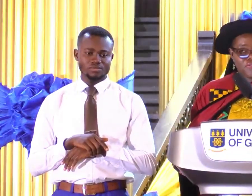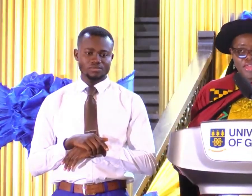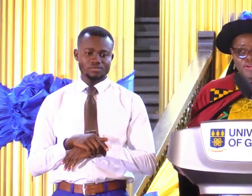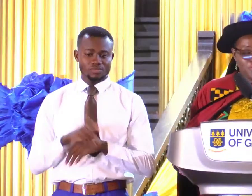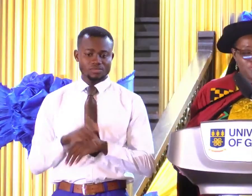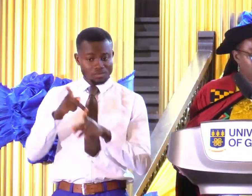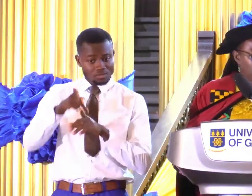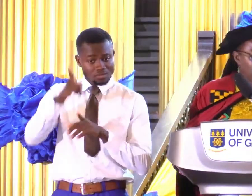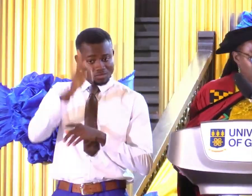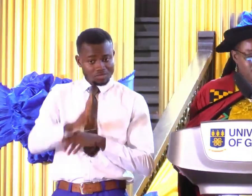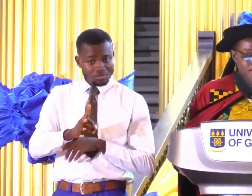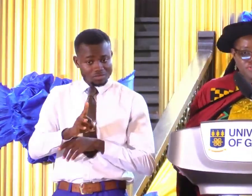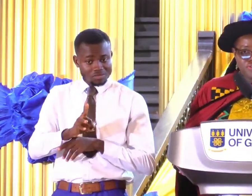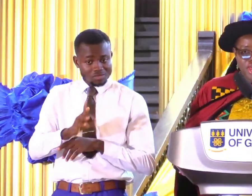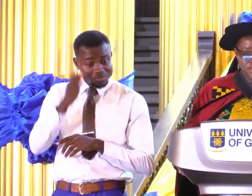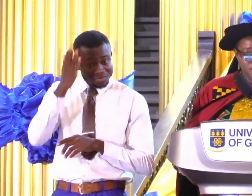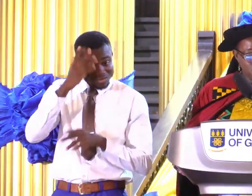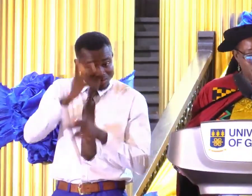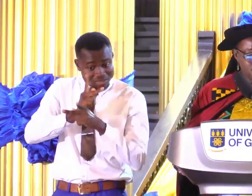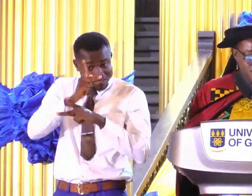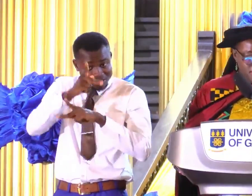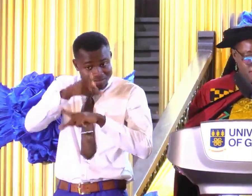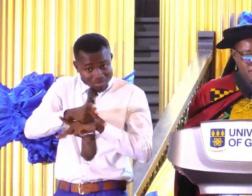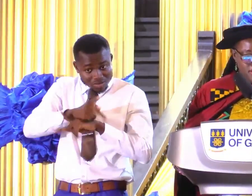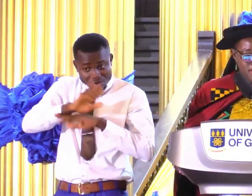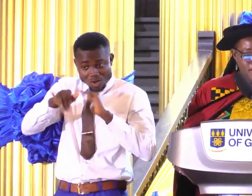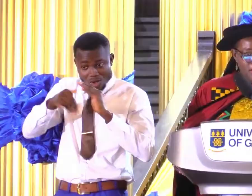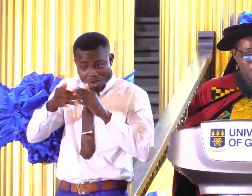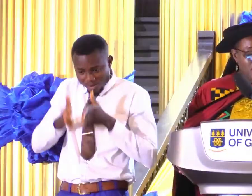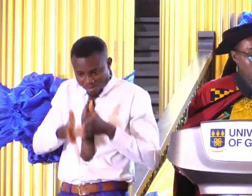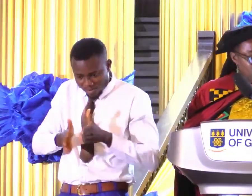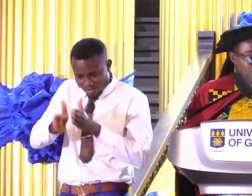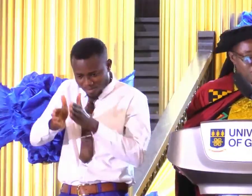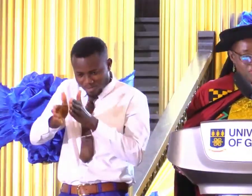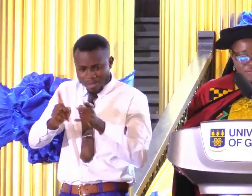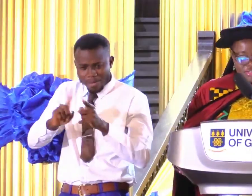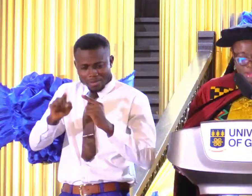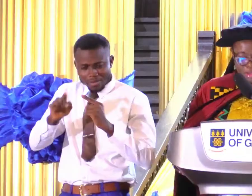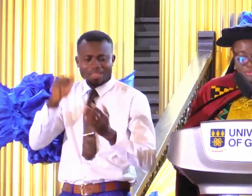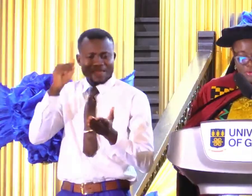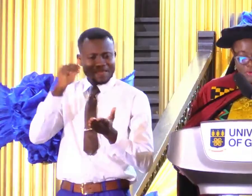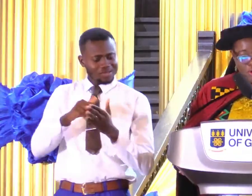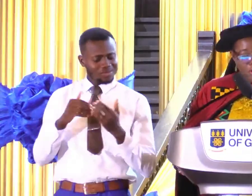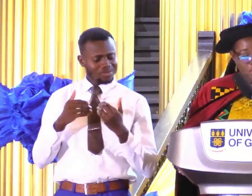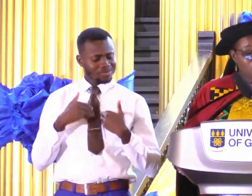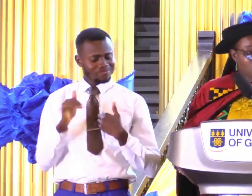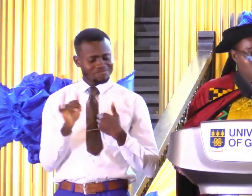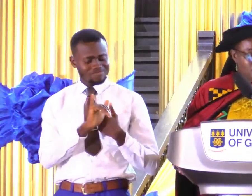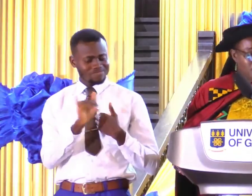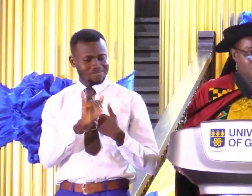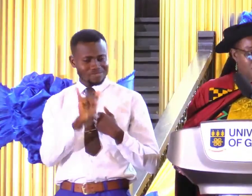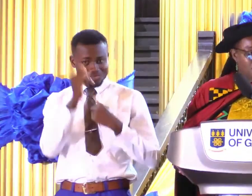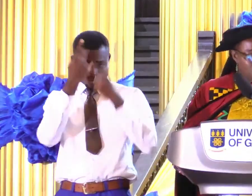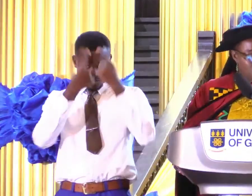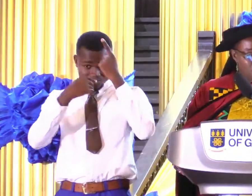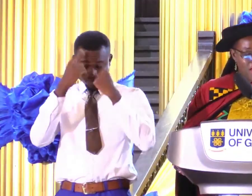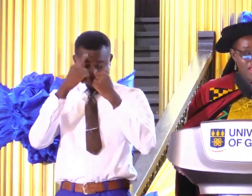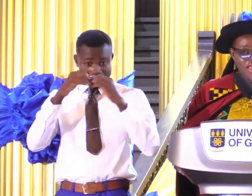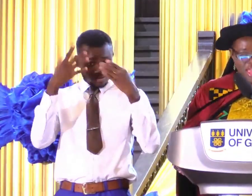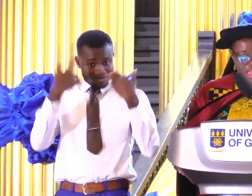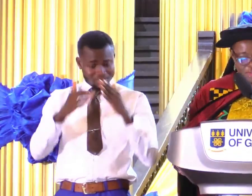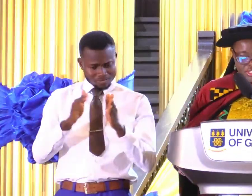Prof, I don't know the plant extract that you are taking, but I would like to have some. Of course, after the